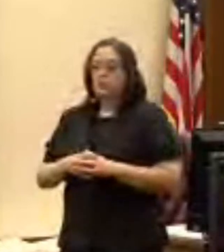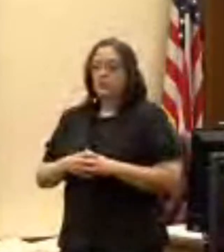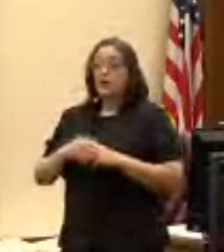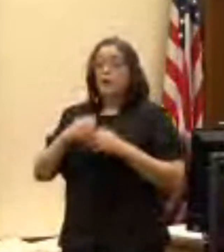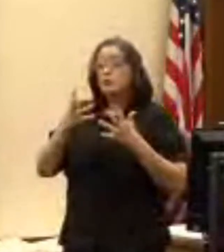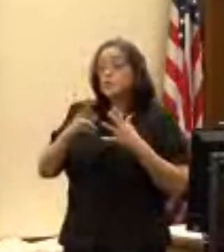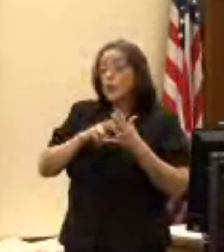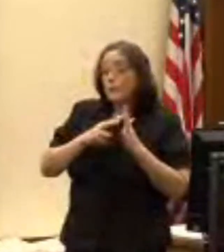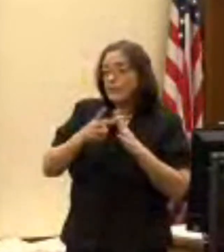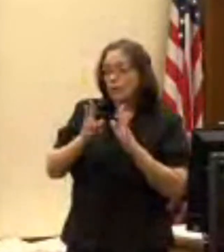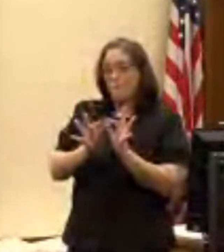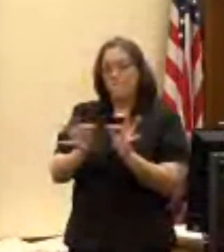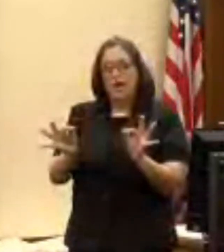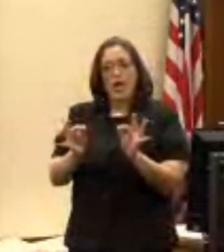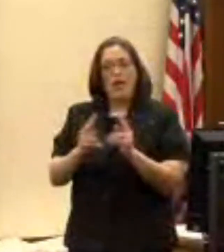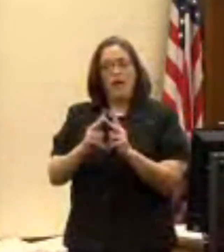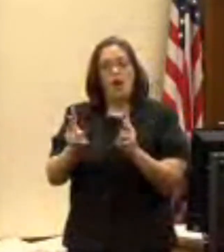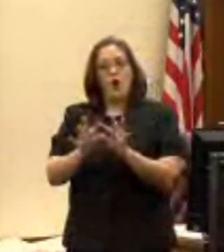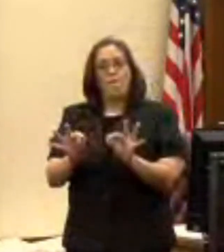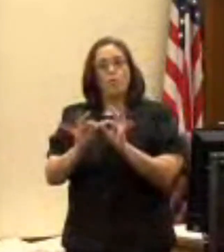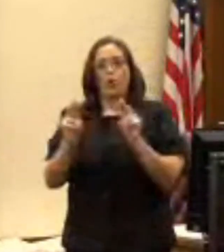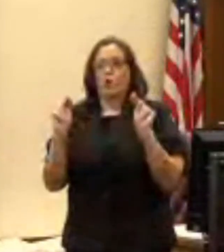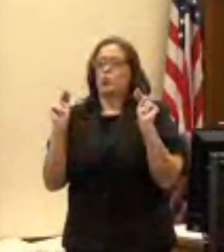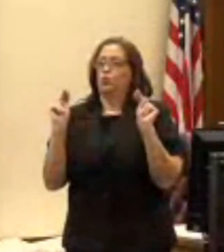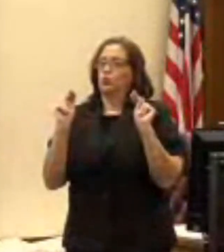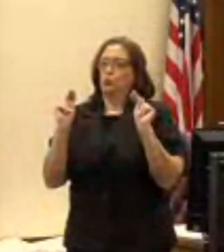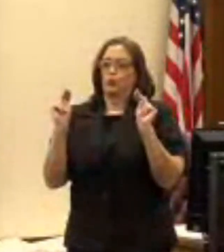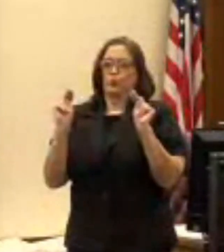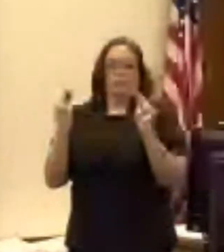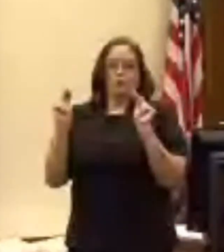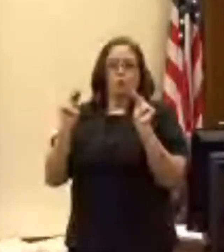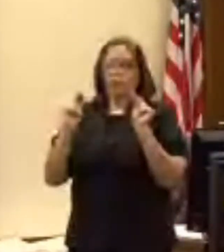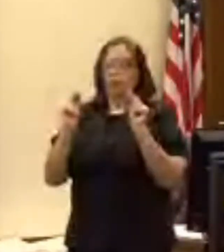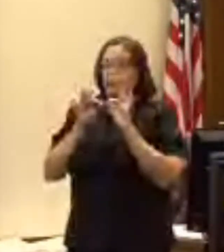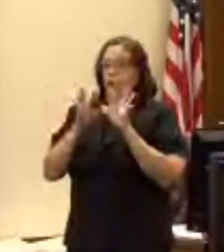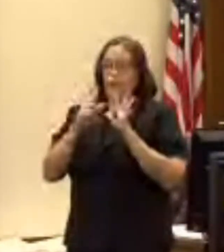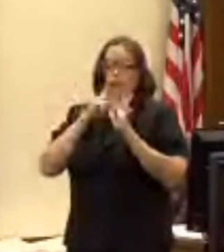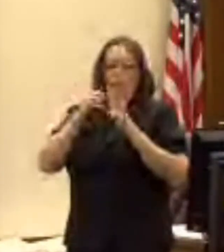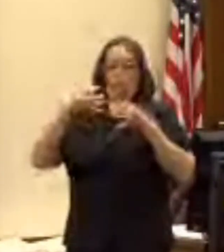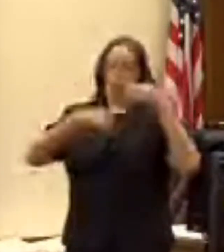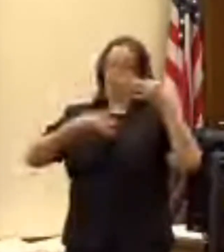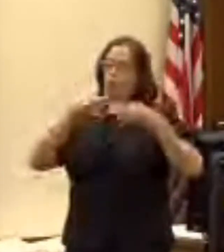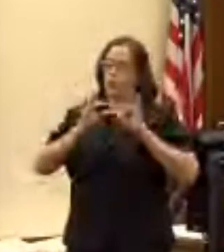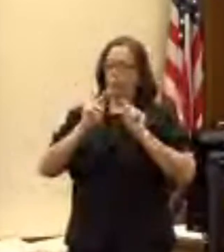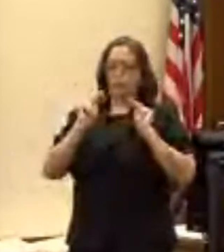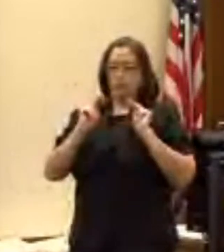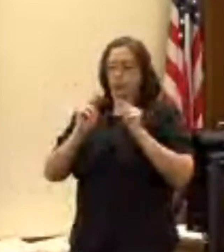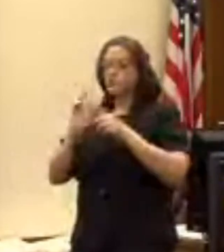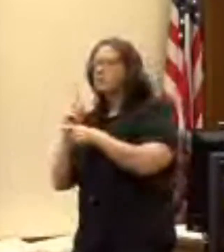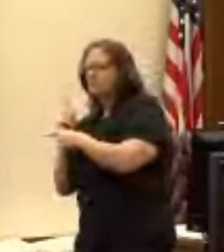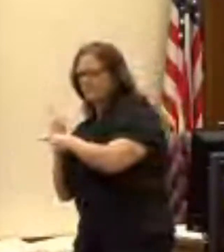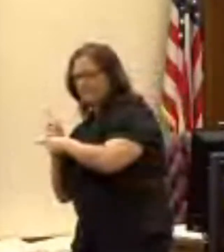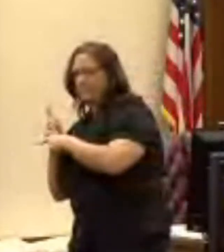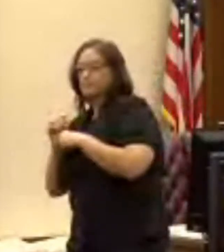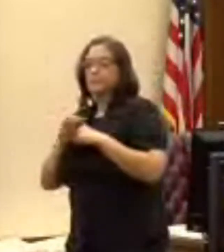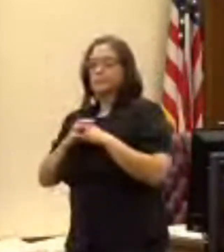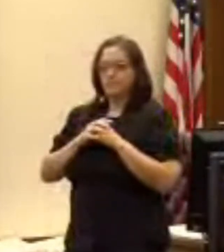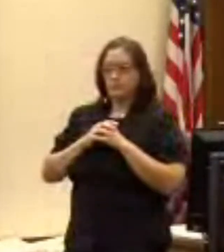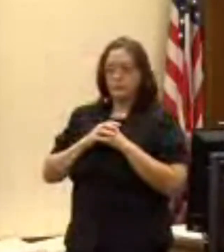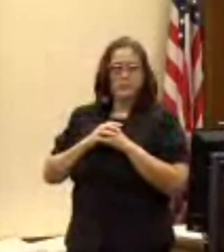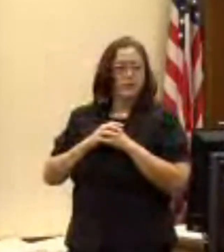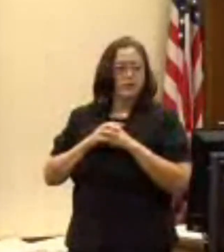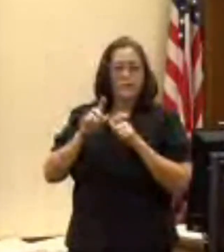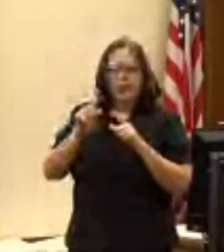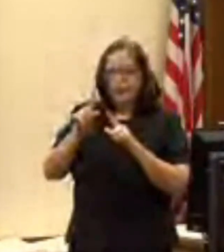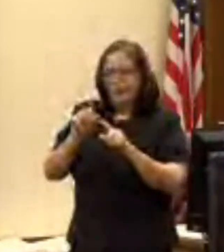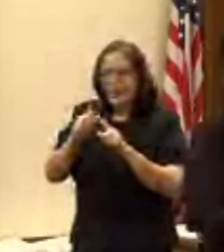to have neutrality. Is that correct? correct. If I could just confer with my